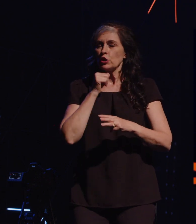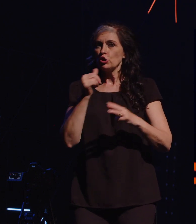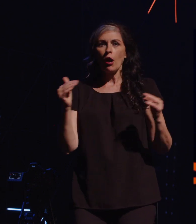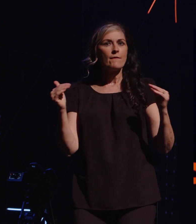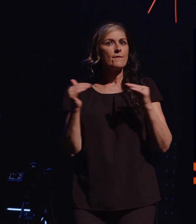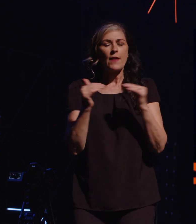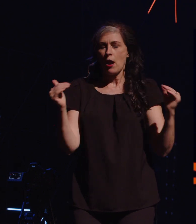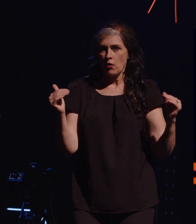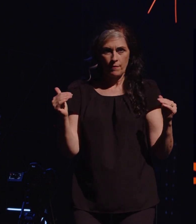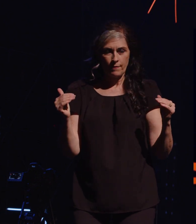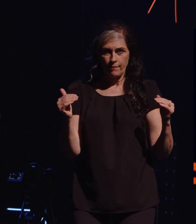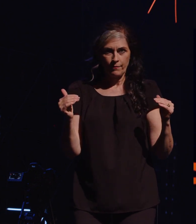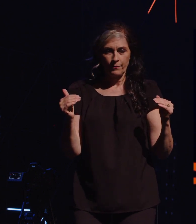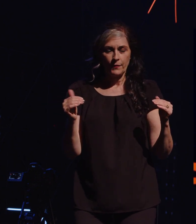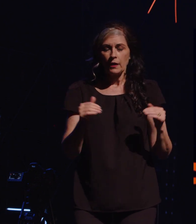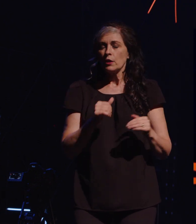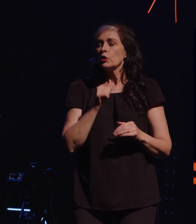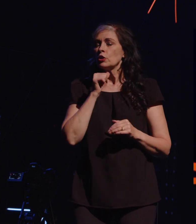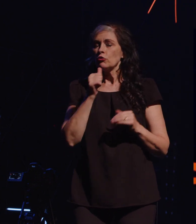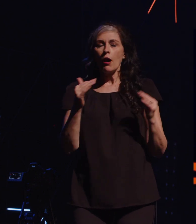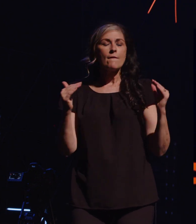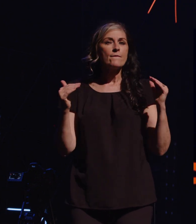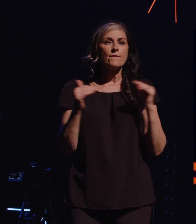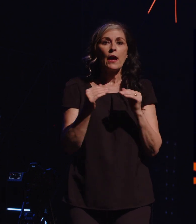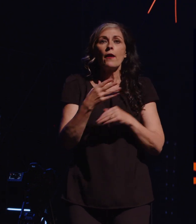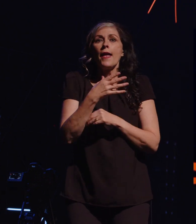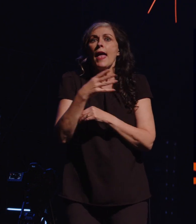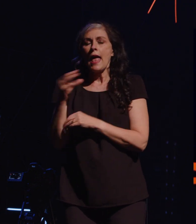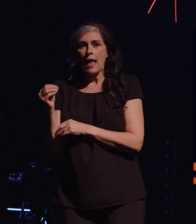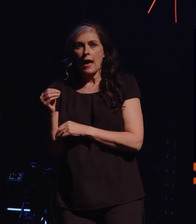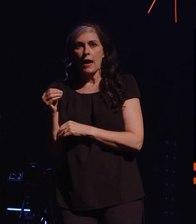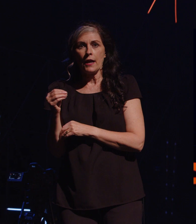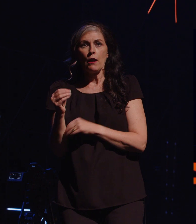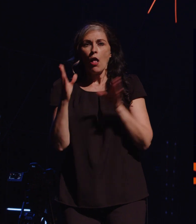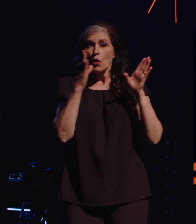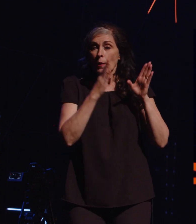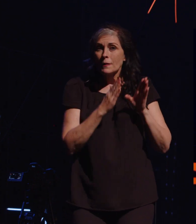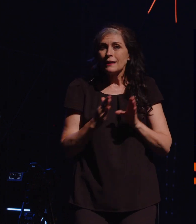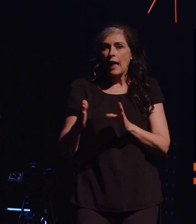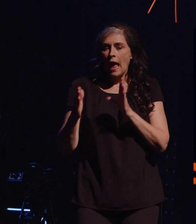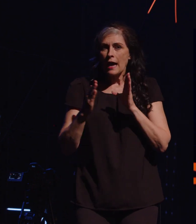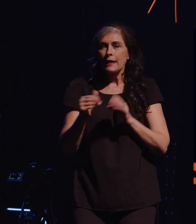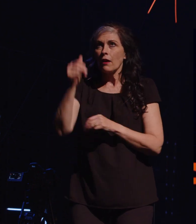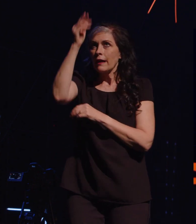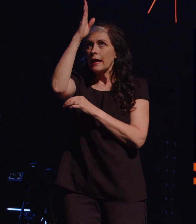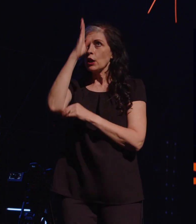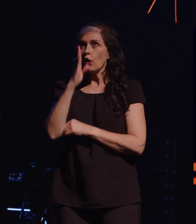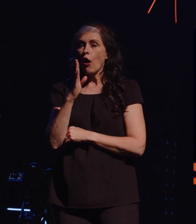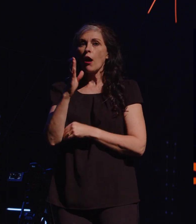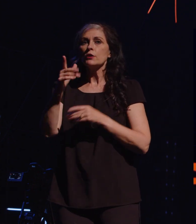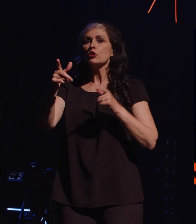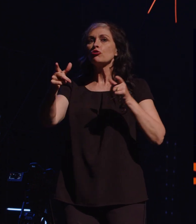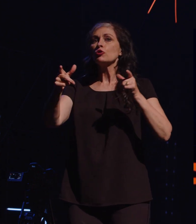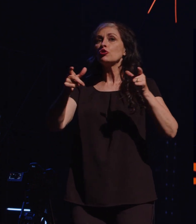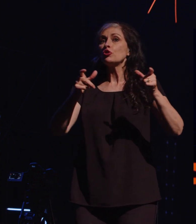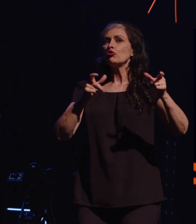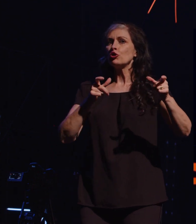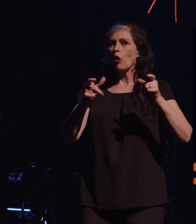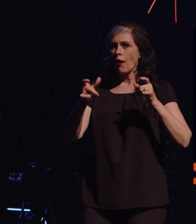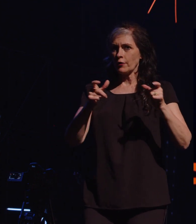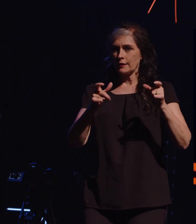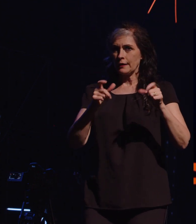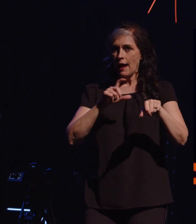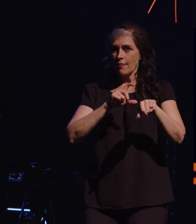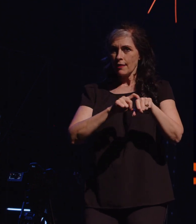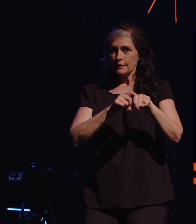unjust. And that they are unjust and that they are planned out in God's sovereignty. And in this